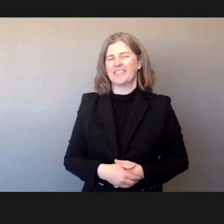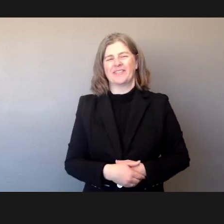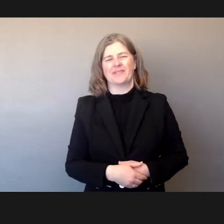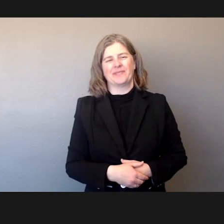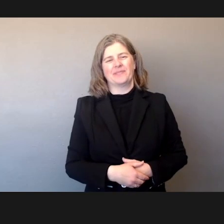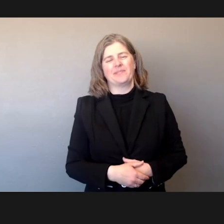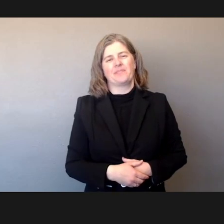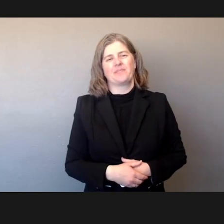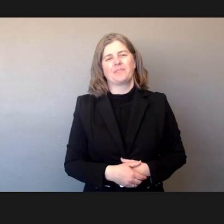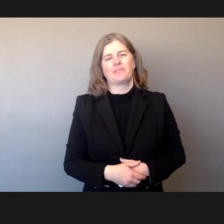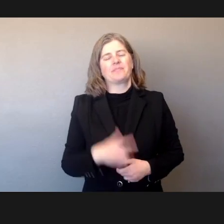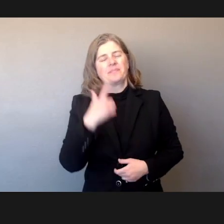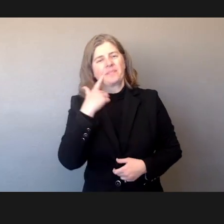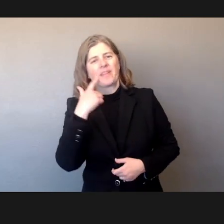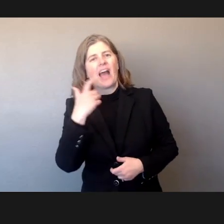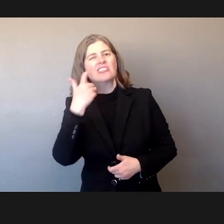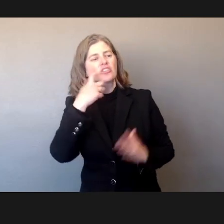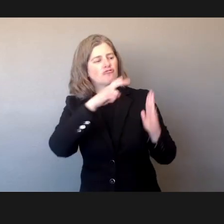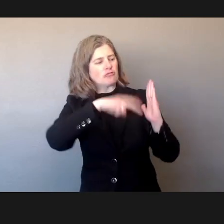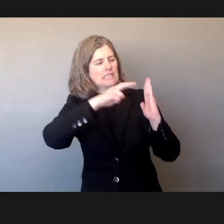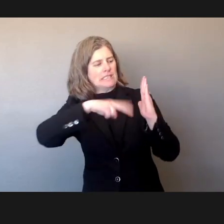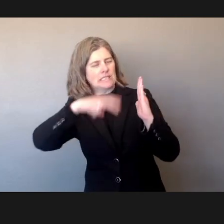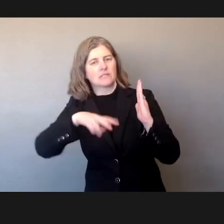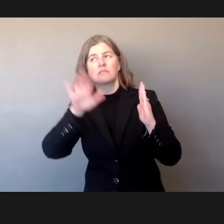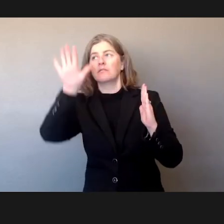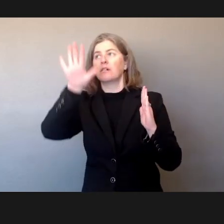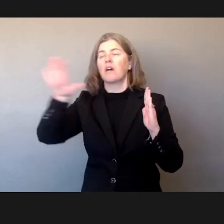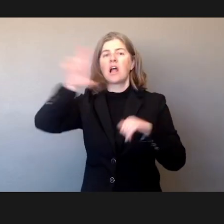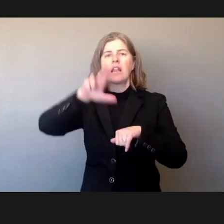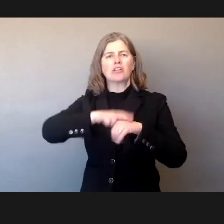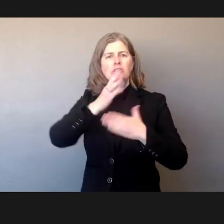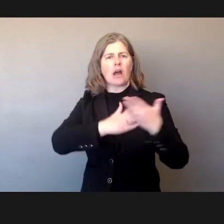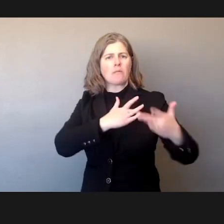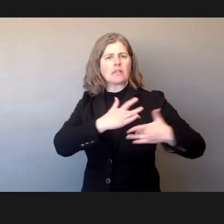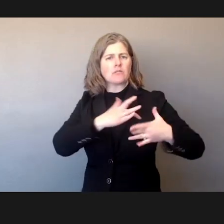I have just been reading that nationally there's some concern about